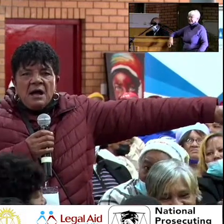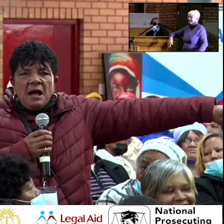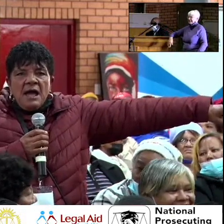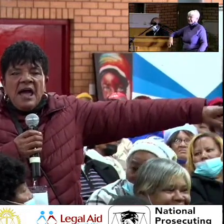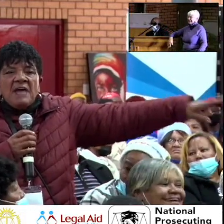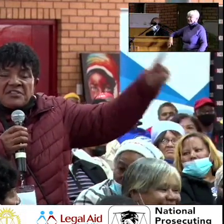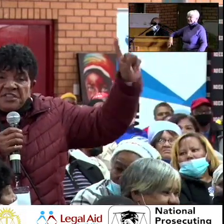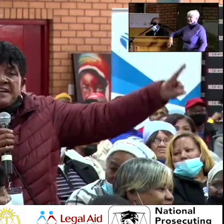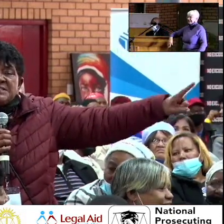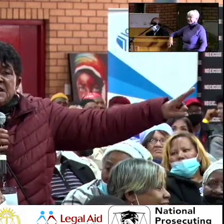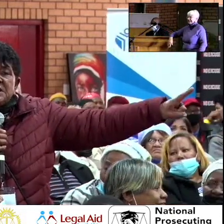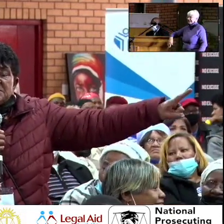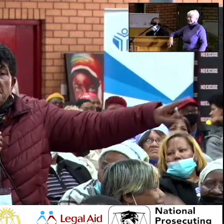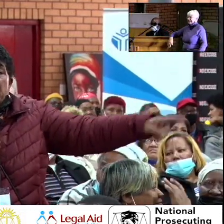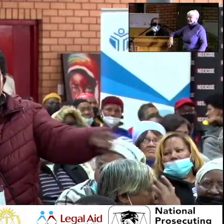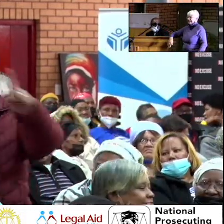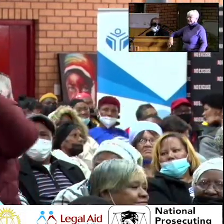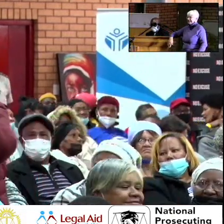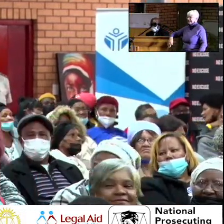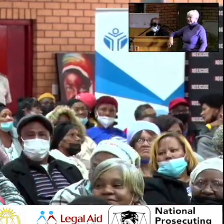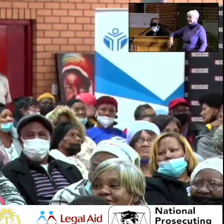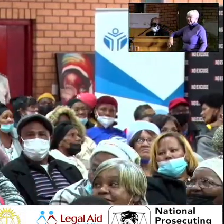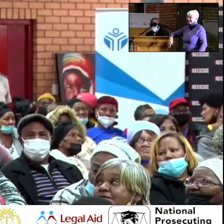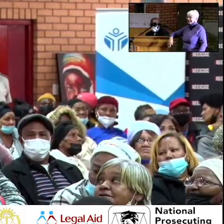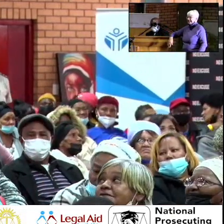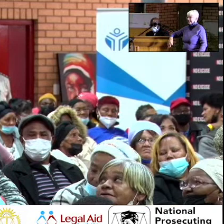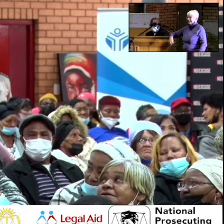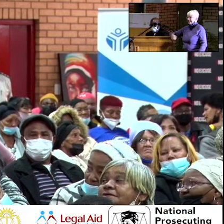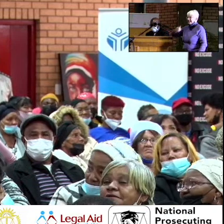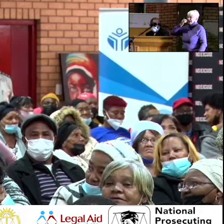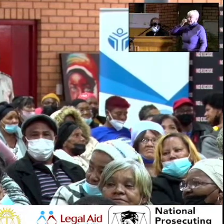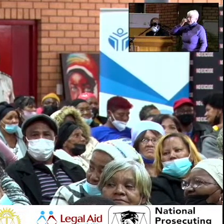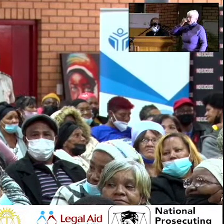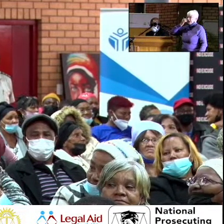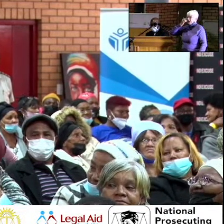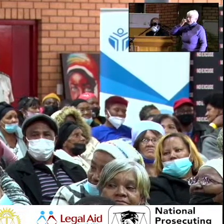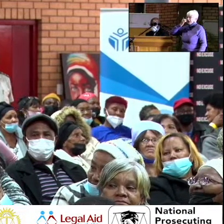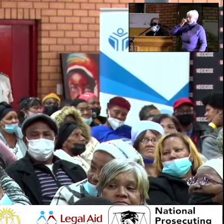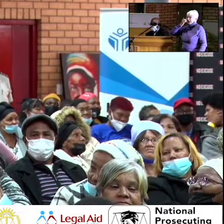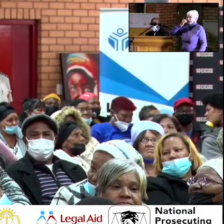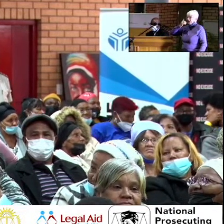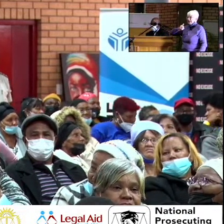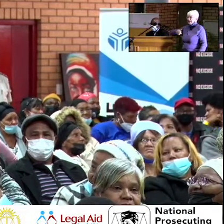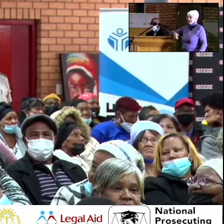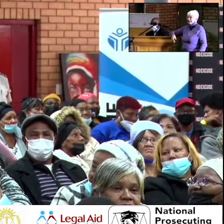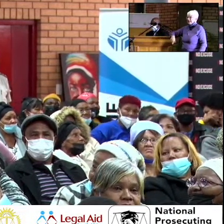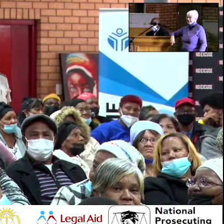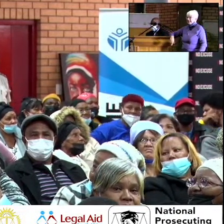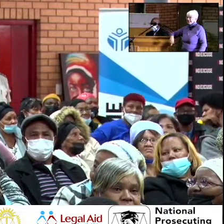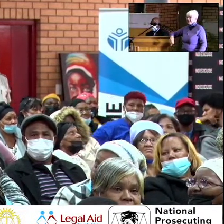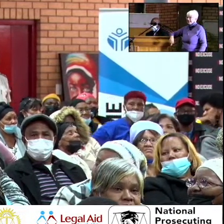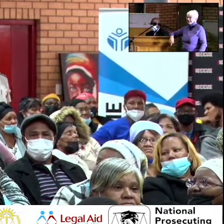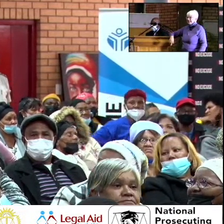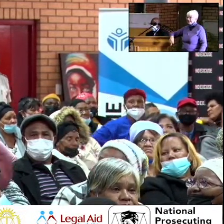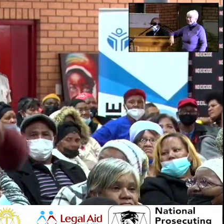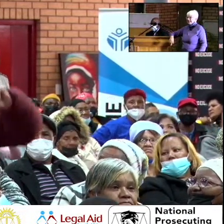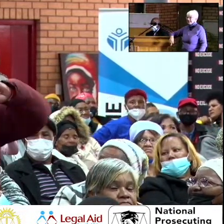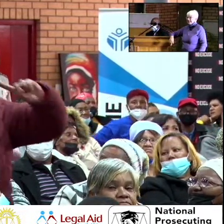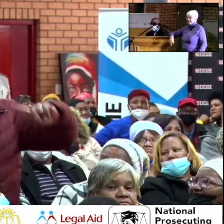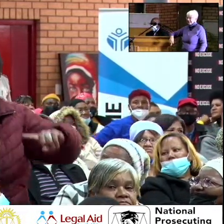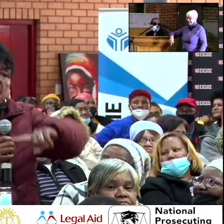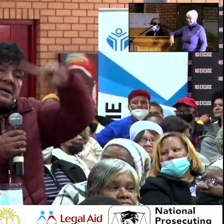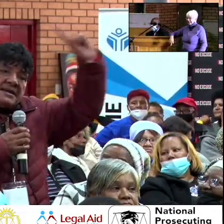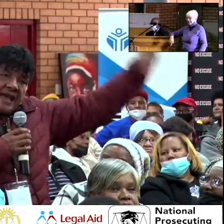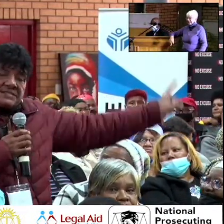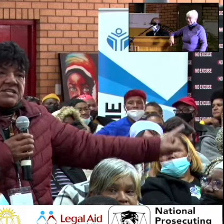SASA. And the thing is this, they come the first day, but then the people, they give the people appointment, and then the